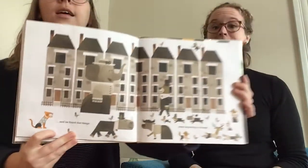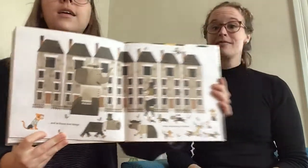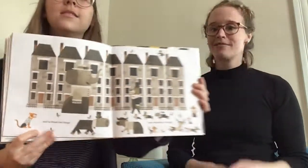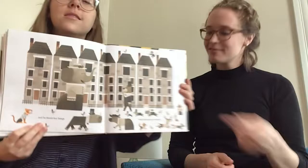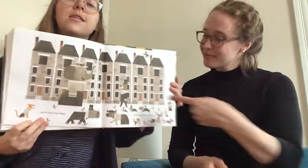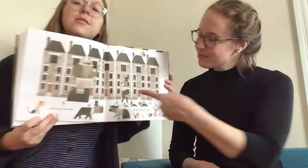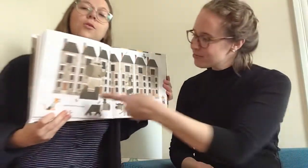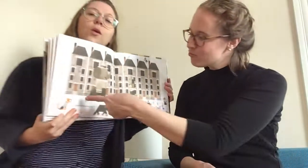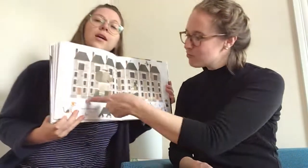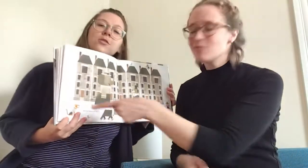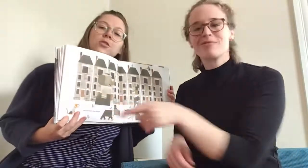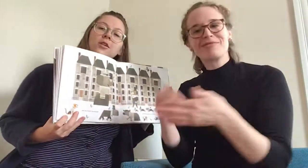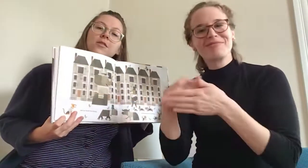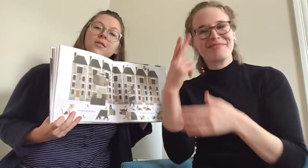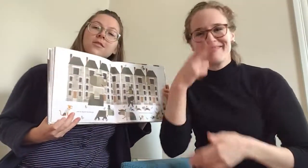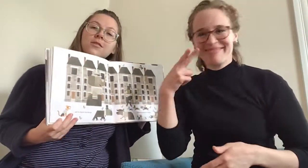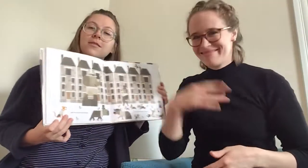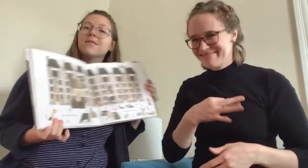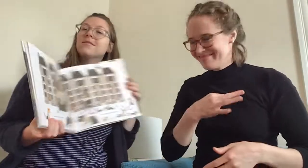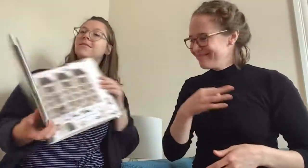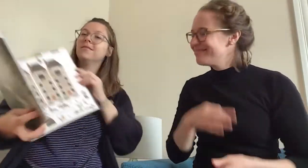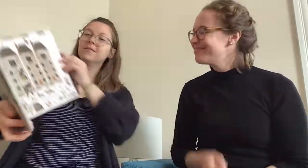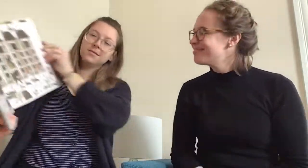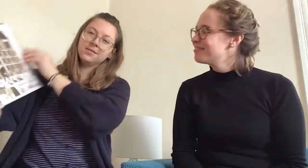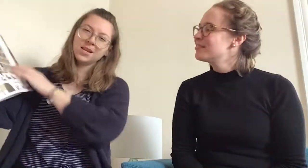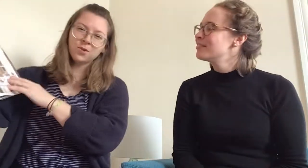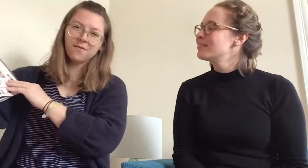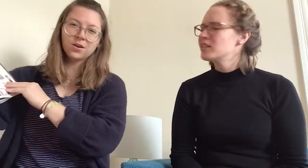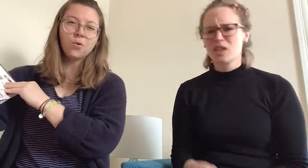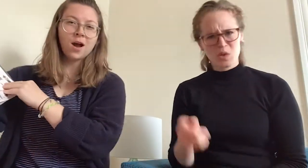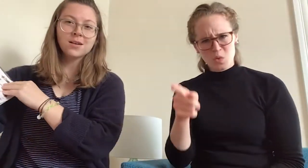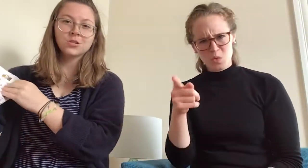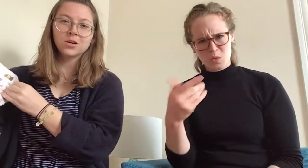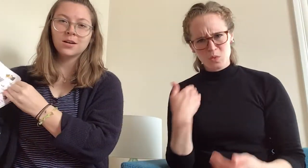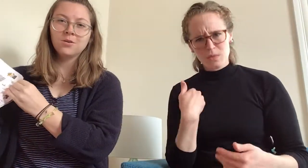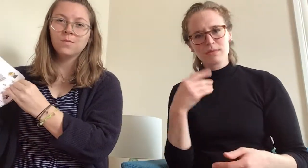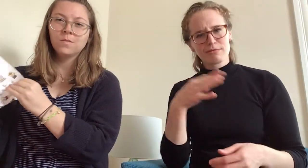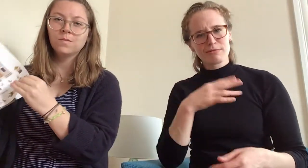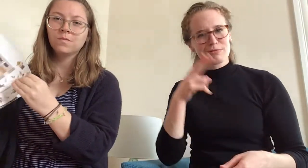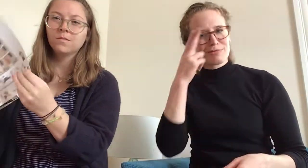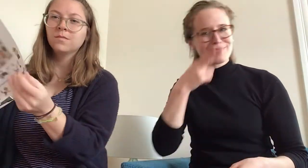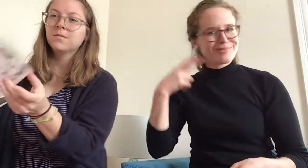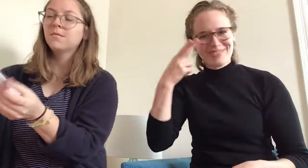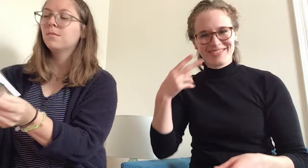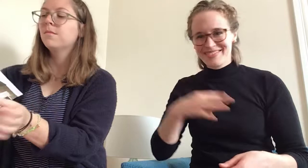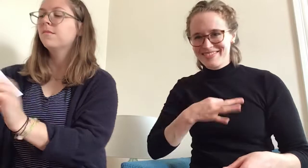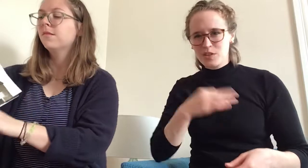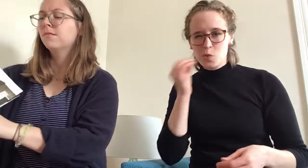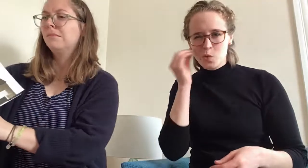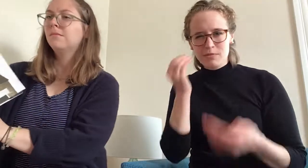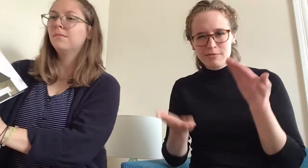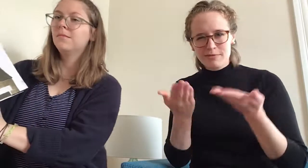There he is in his Hawaiian shirt. Does anyone have a Hawaiian shirt at home?